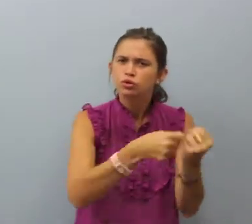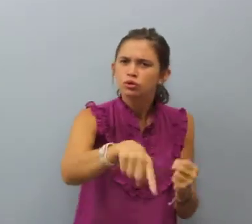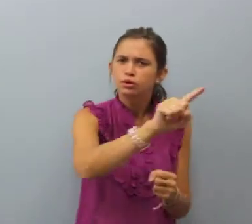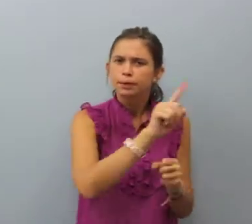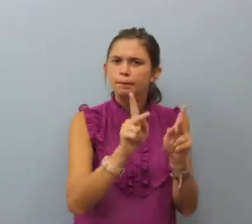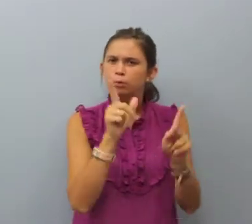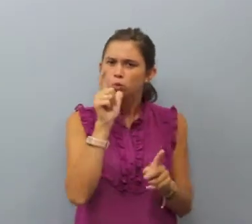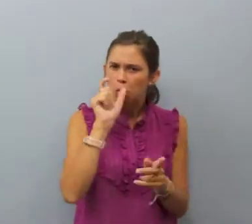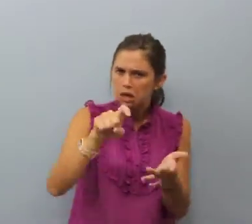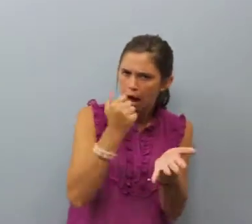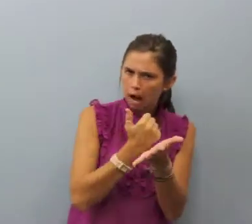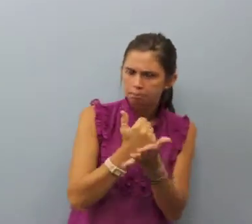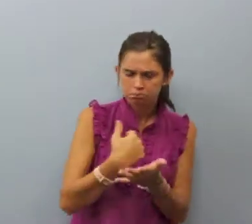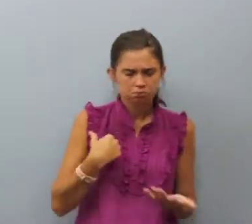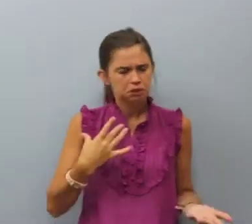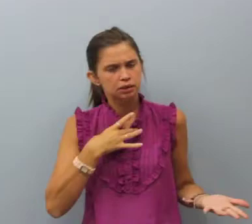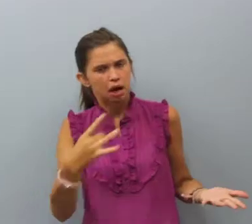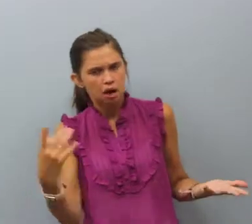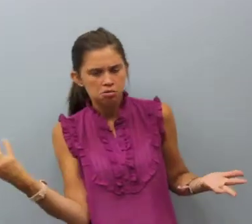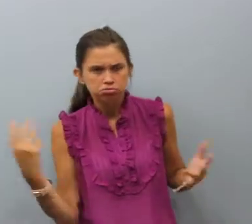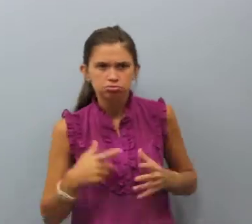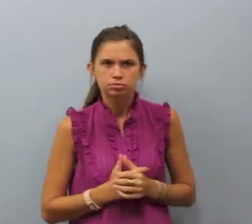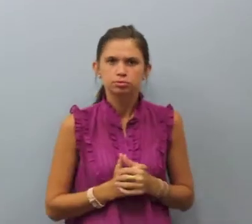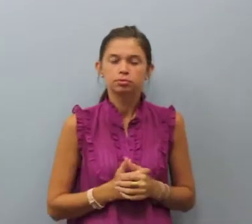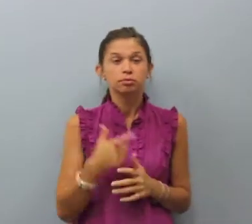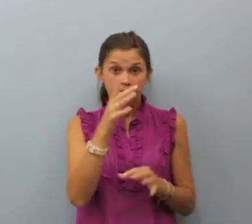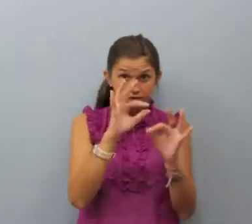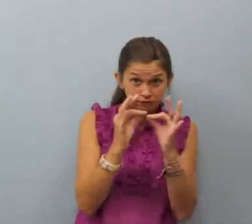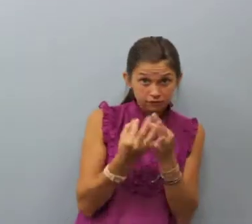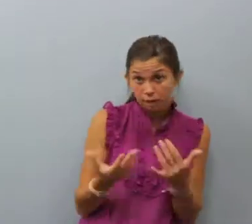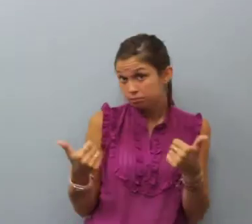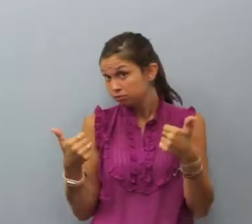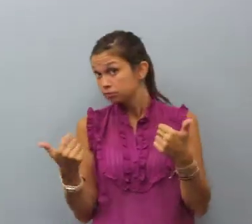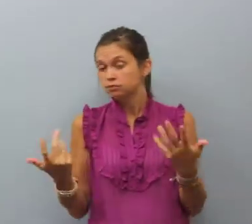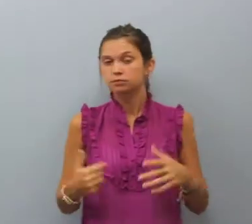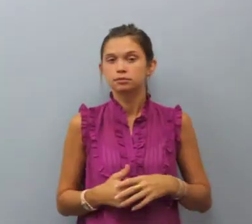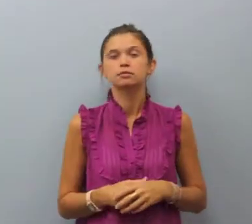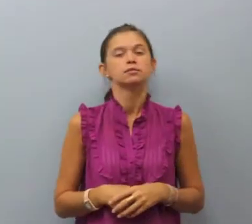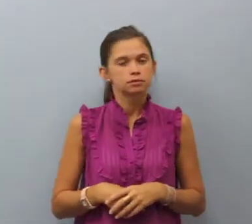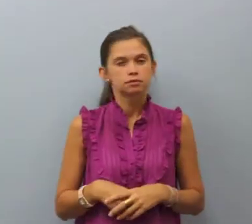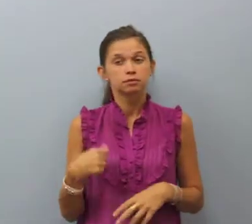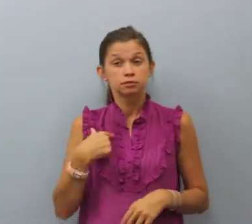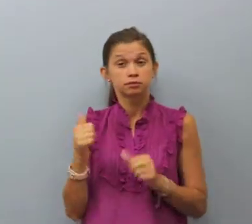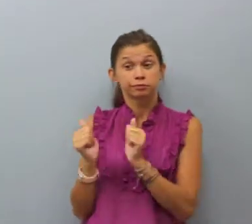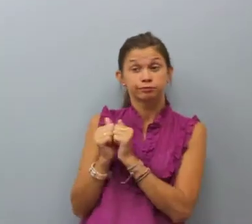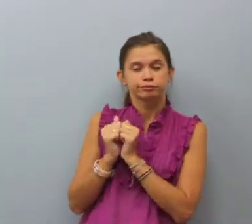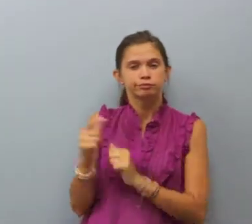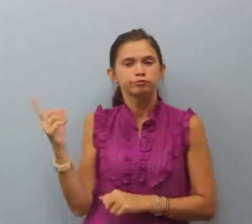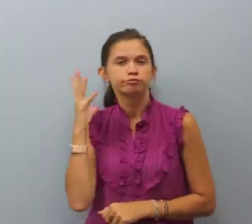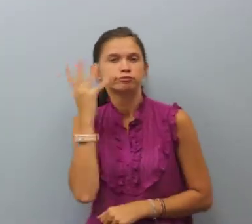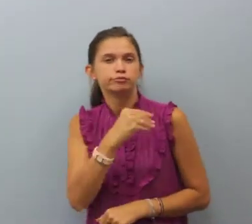WCI, working for individuals who need additional supports. She's working at